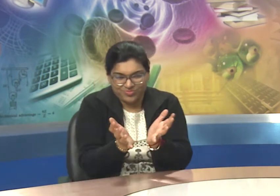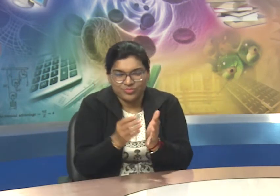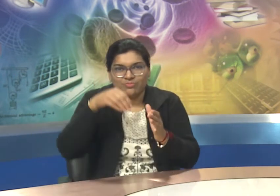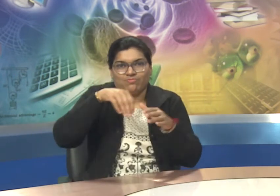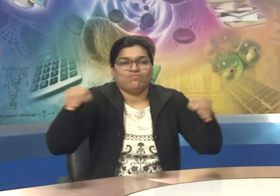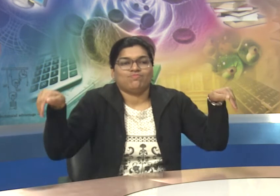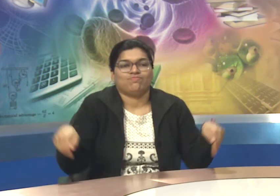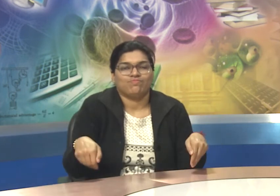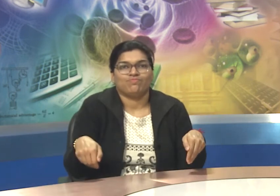They all fly